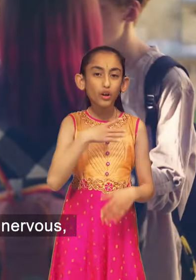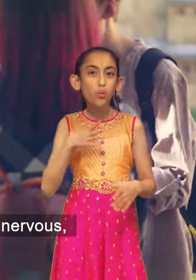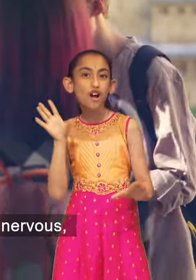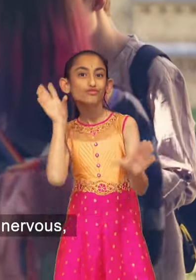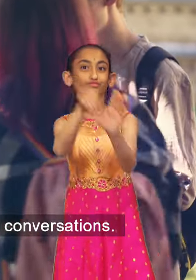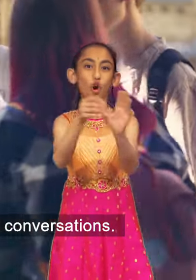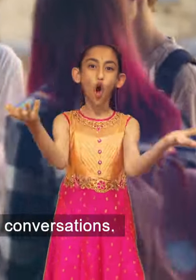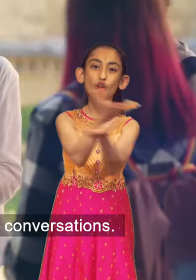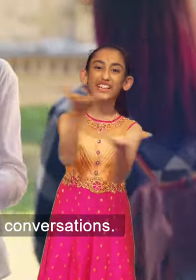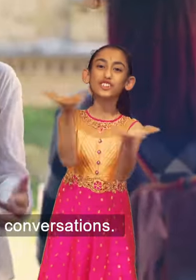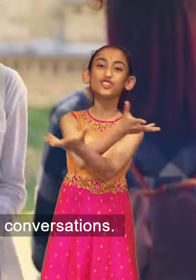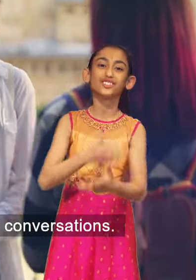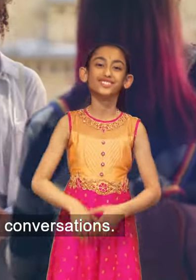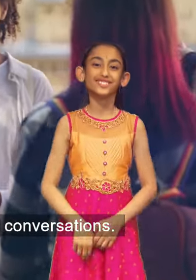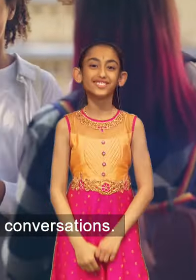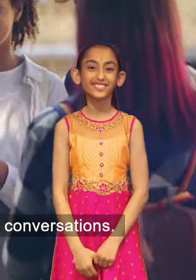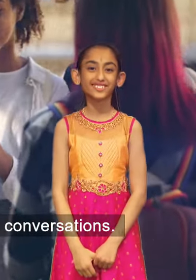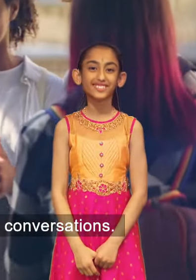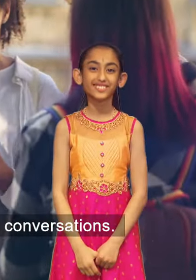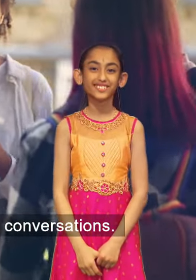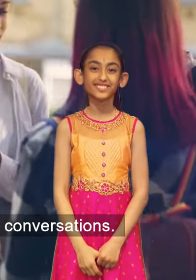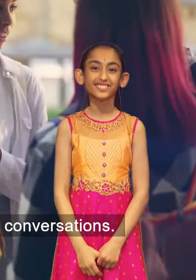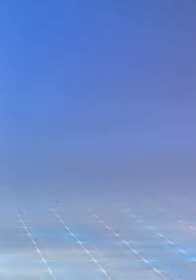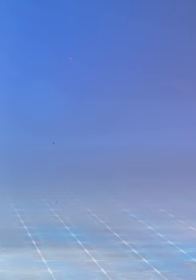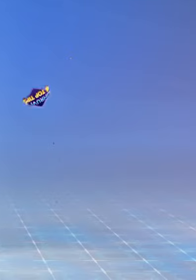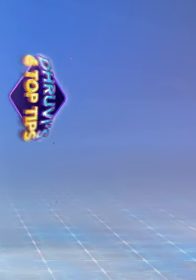don't be nervous. We really want to be included in conversations.